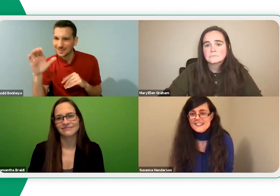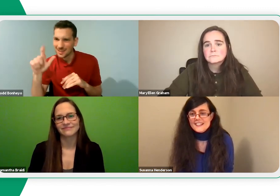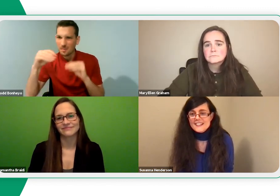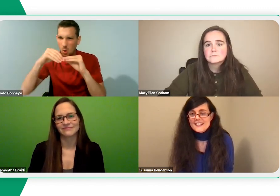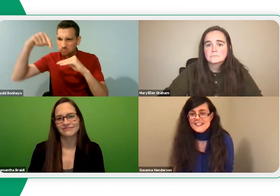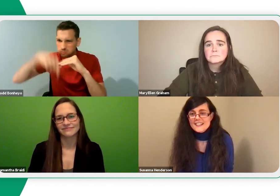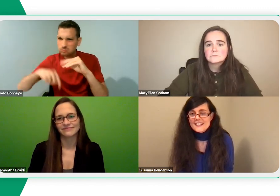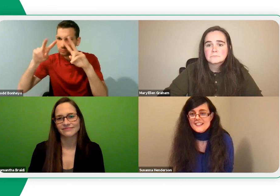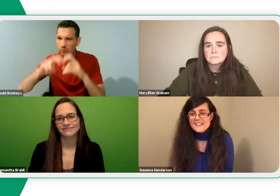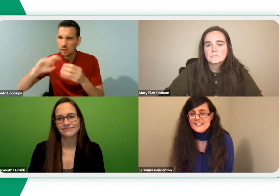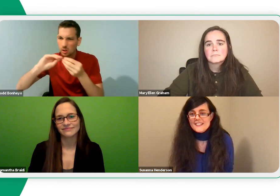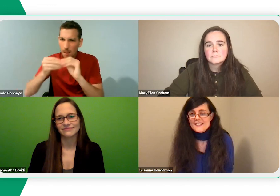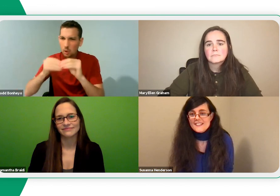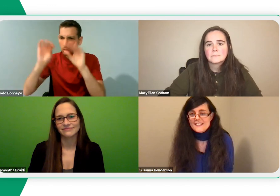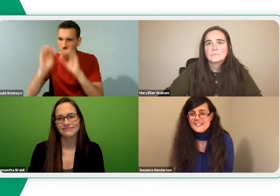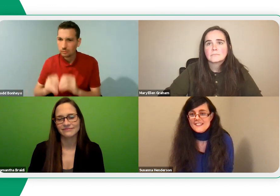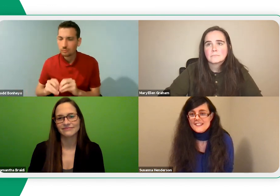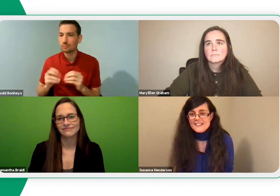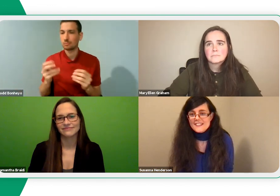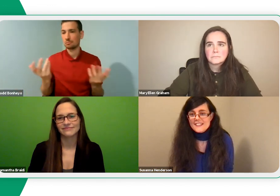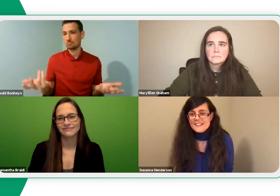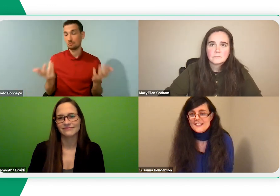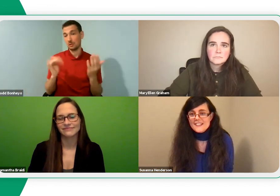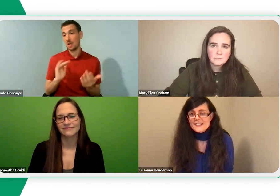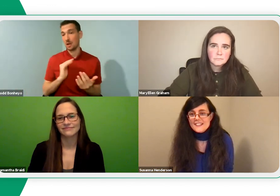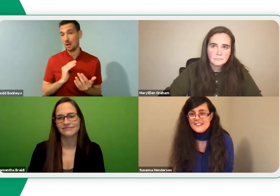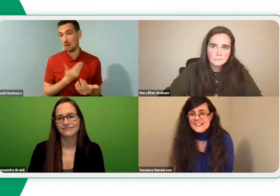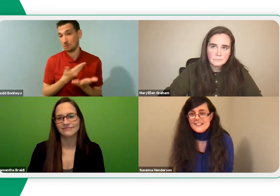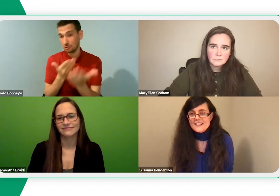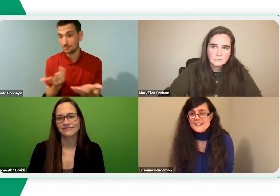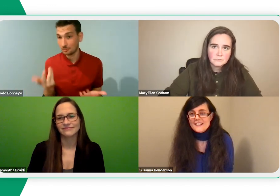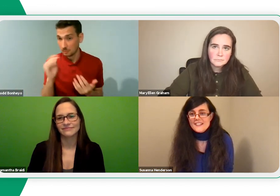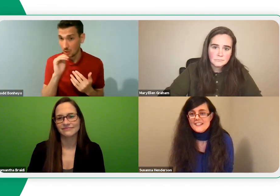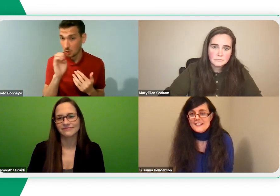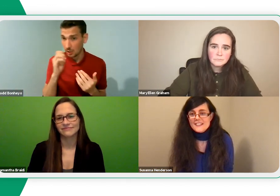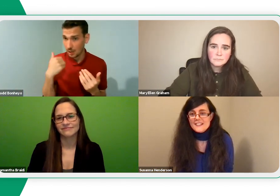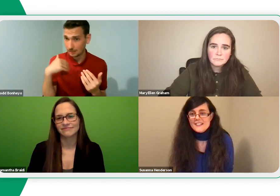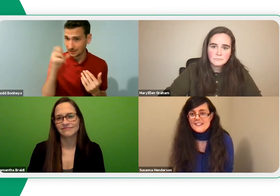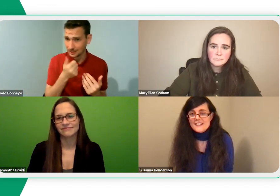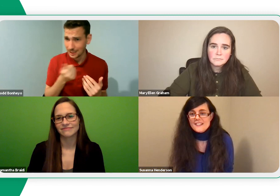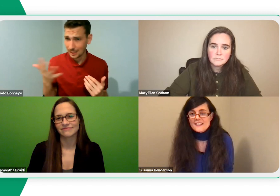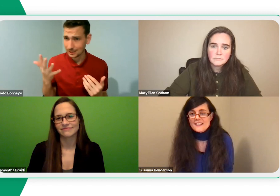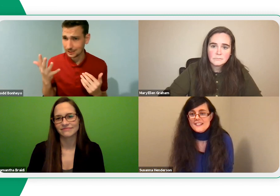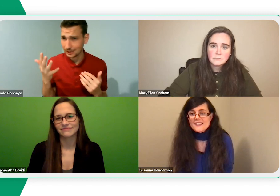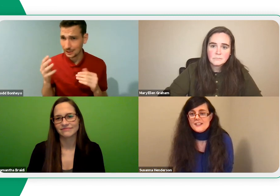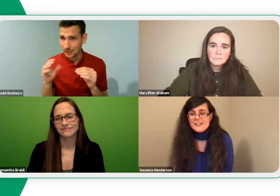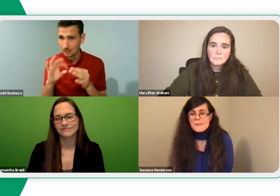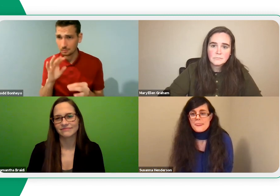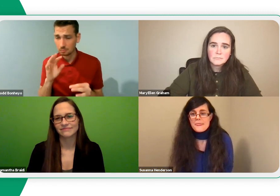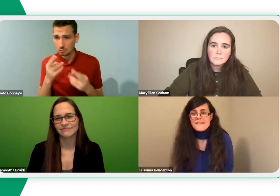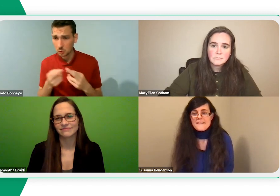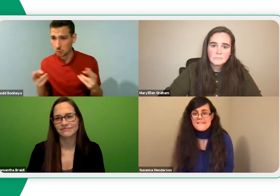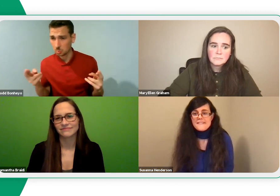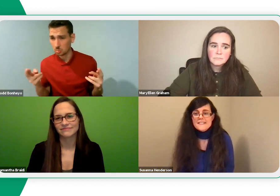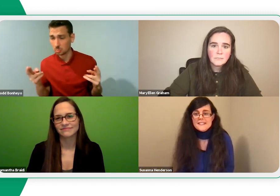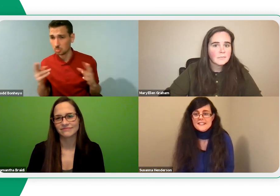now, Susanna, you're talking about with Excel and with Gaze. These are great resources that are out there. Mary Ellen, did I